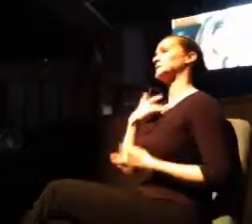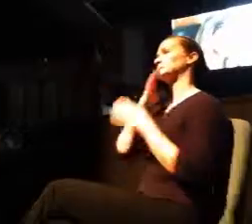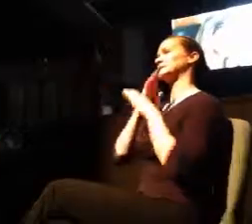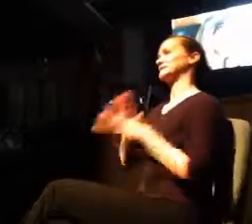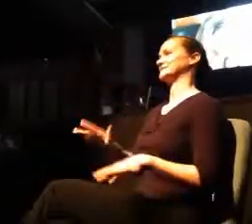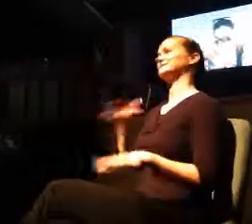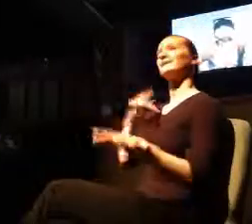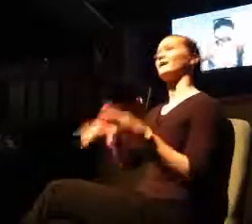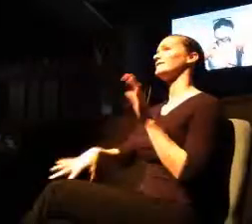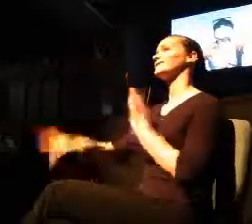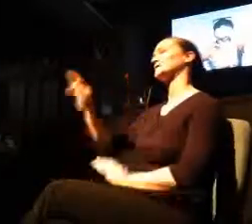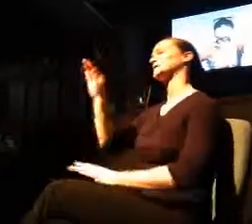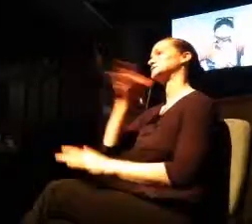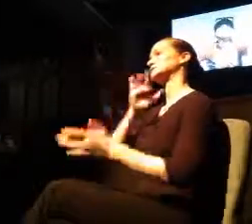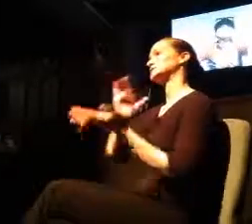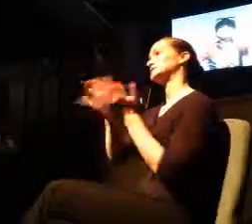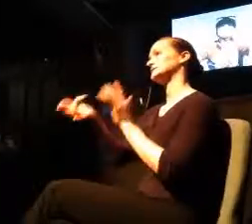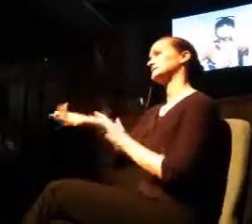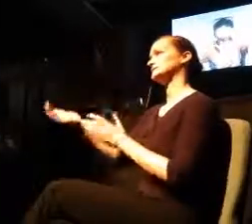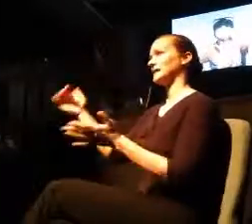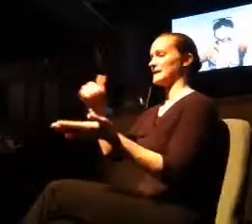found Jesus again.